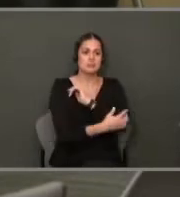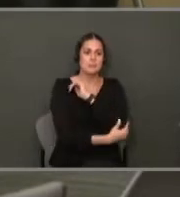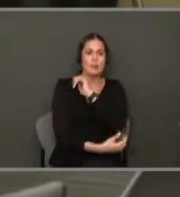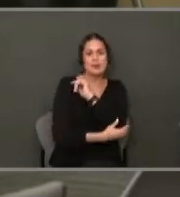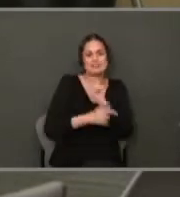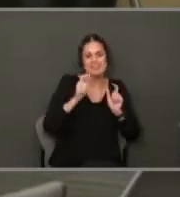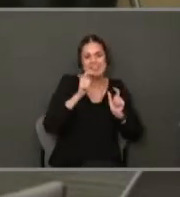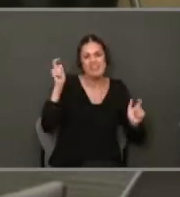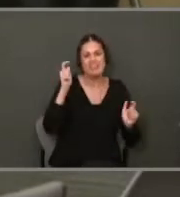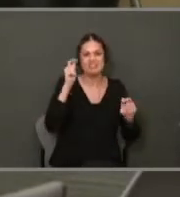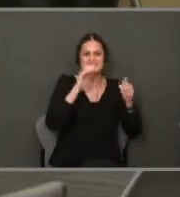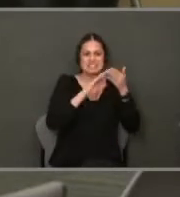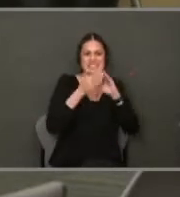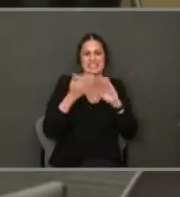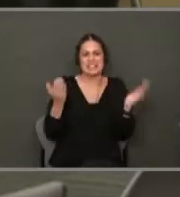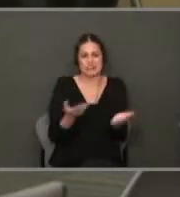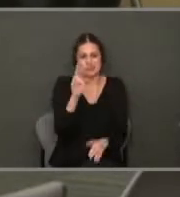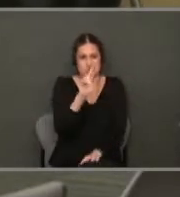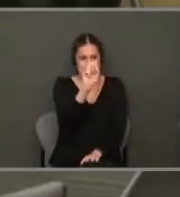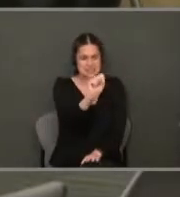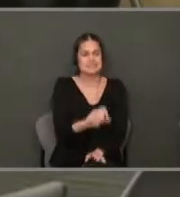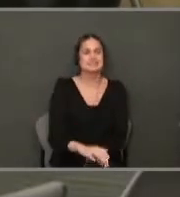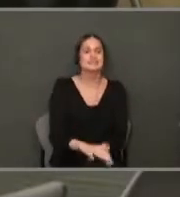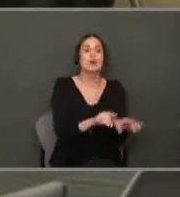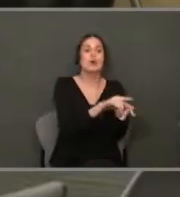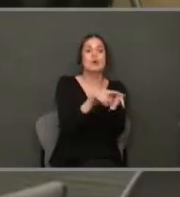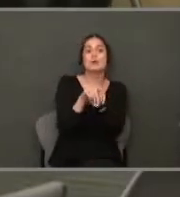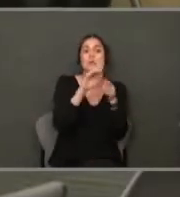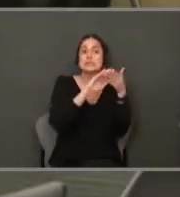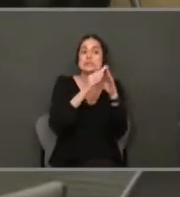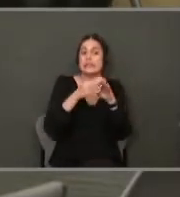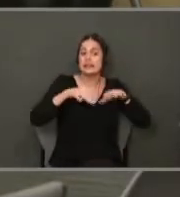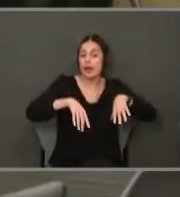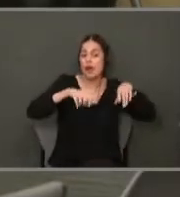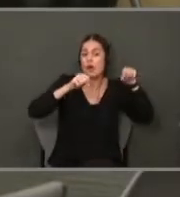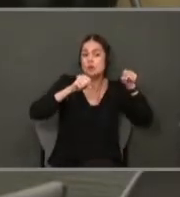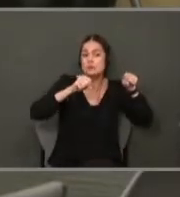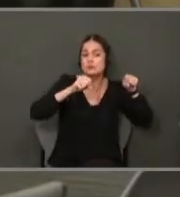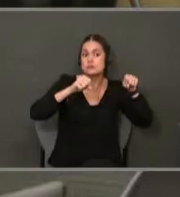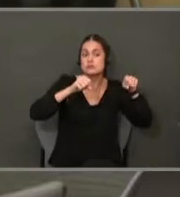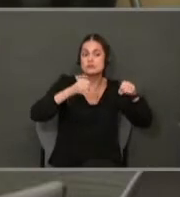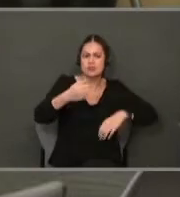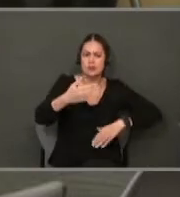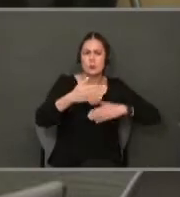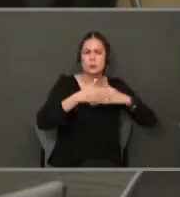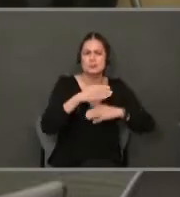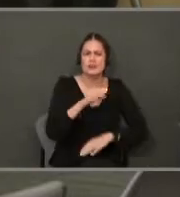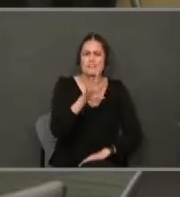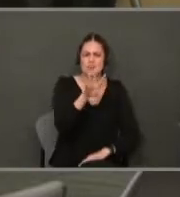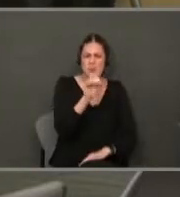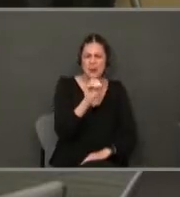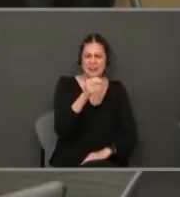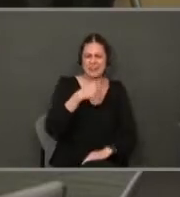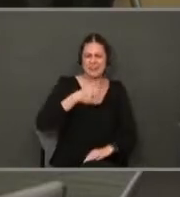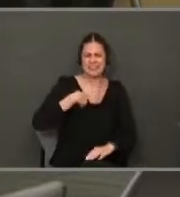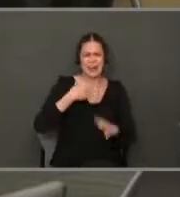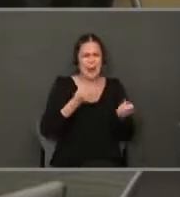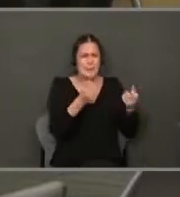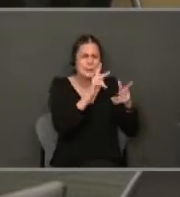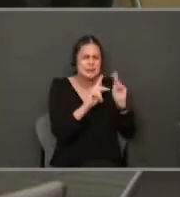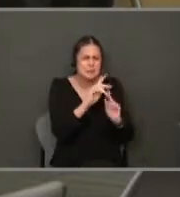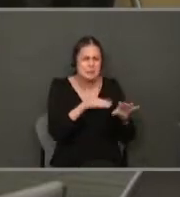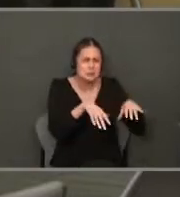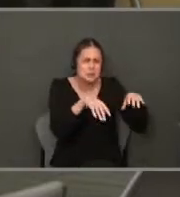large city in the United States. We are also a city that hosts close to 40 plus million. How many people do we host a